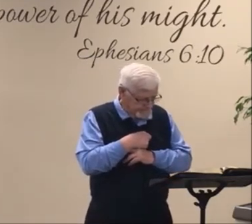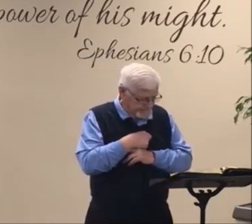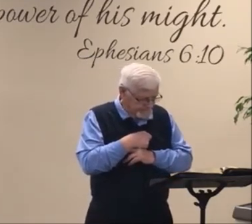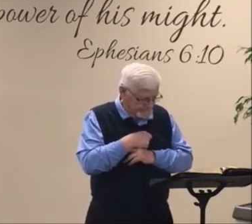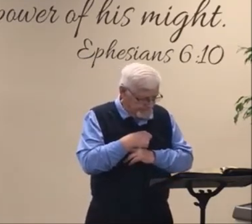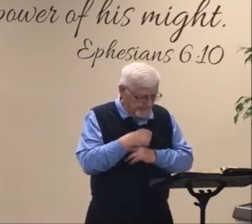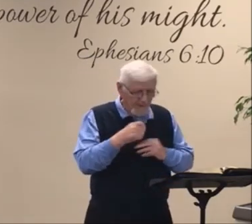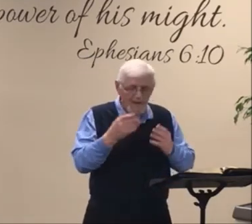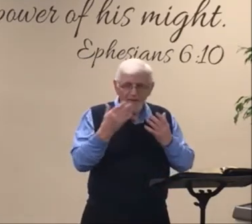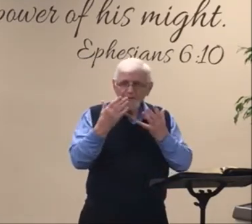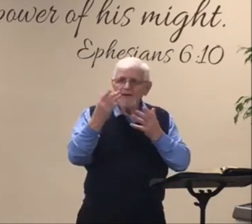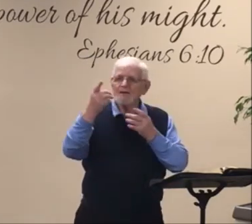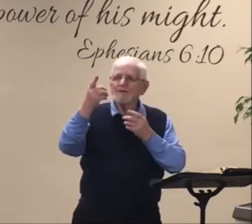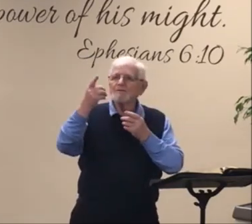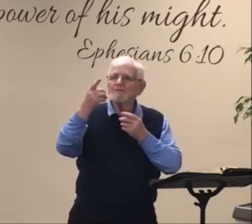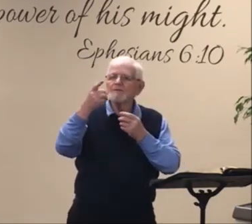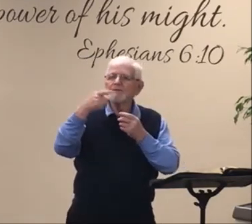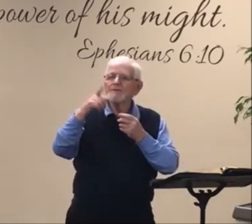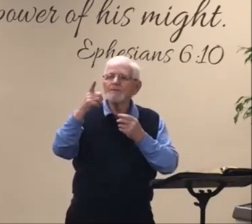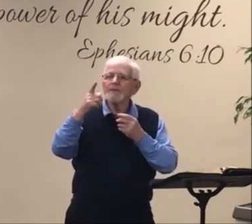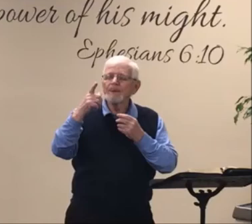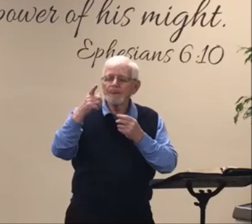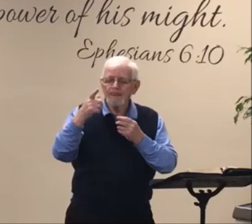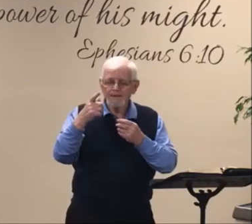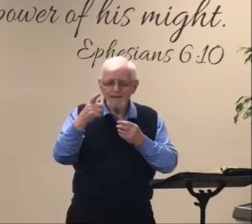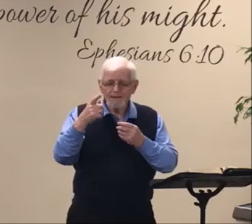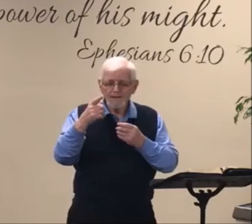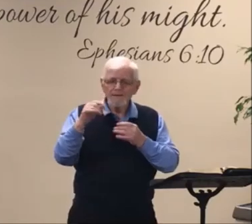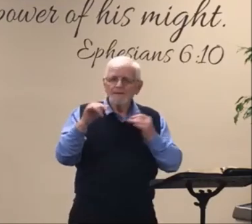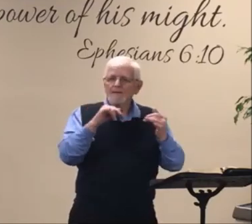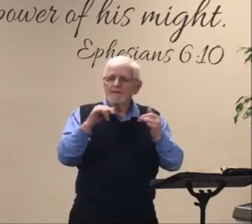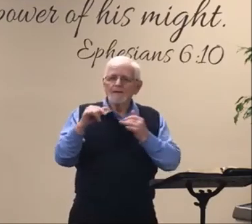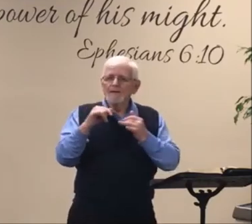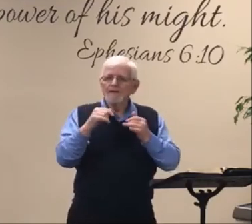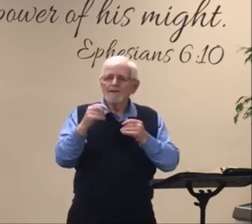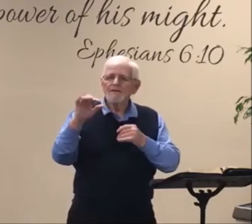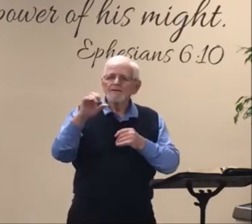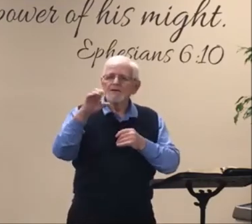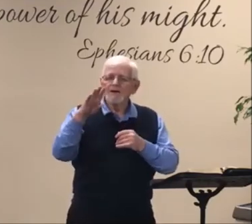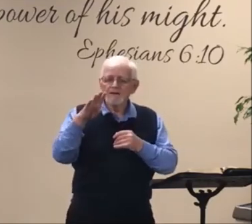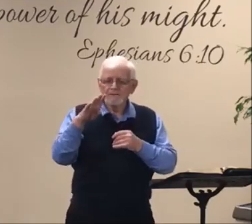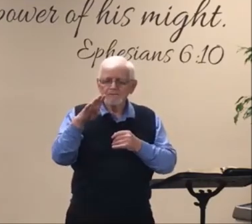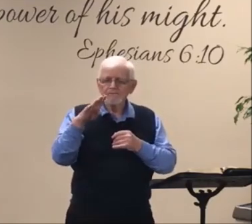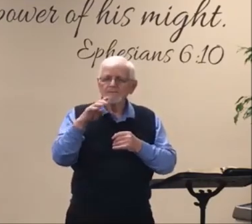I want to thank you that I have been like Jacob, and that you were able to